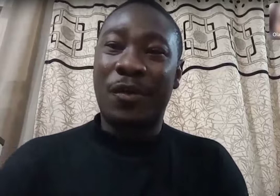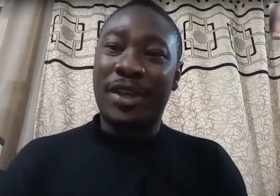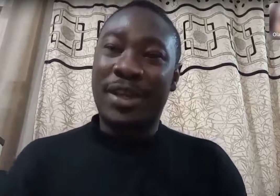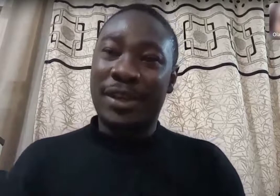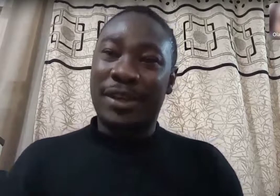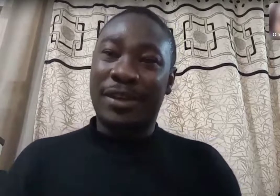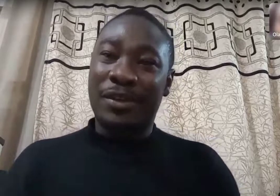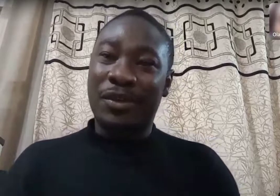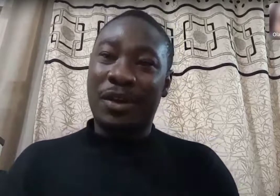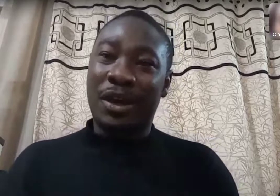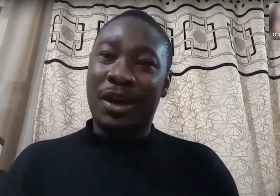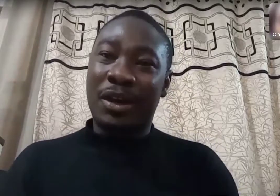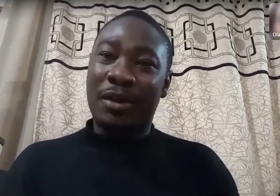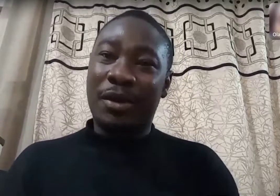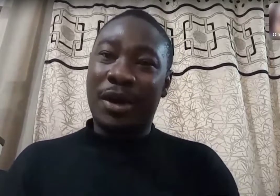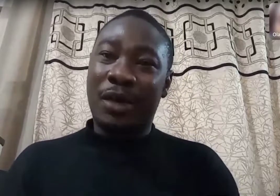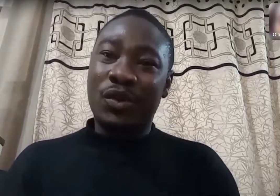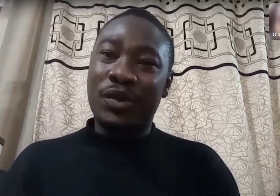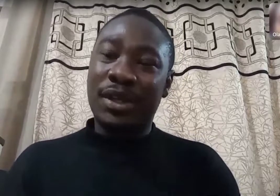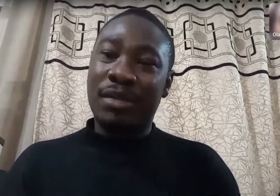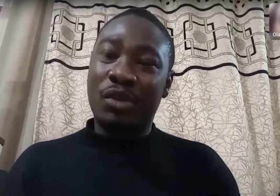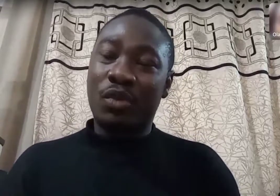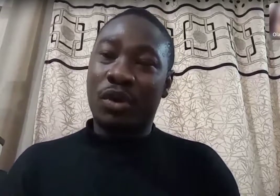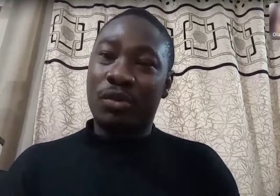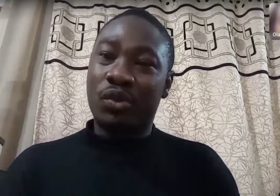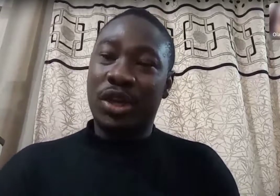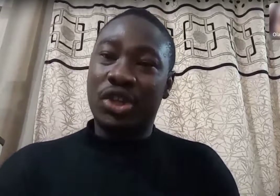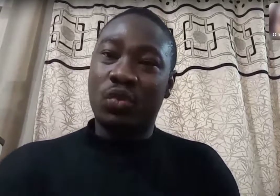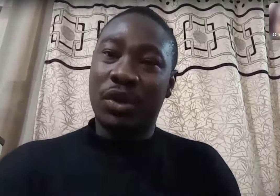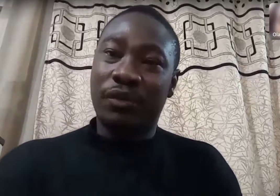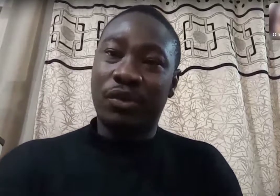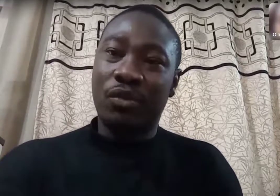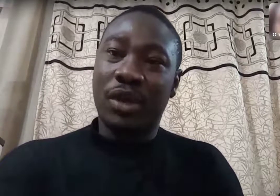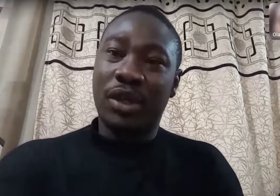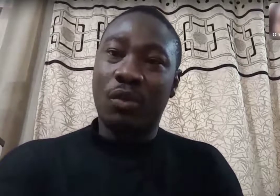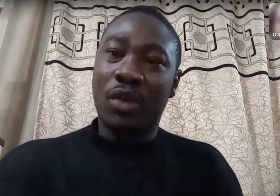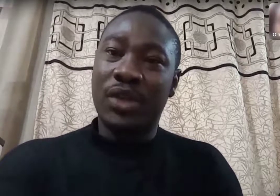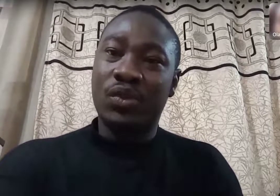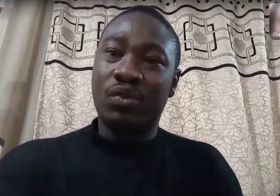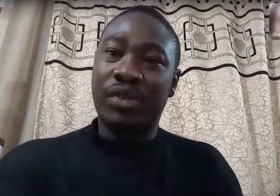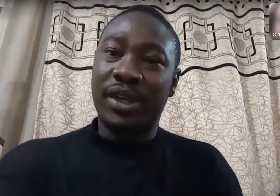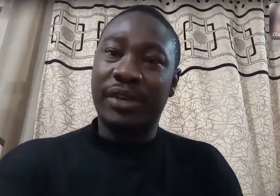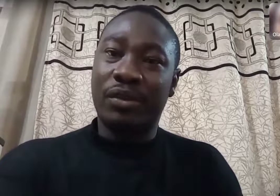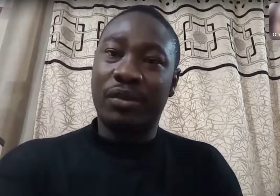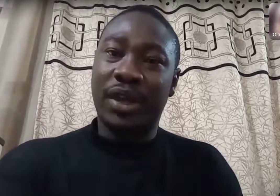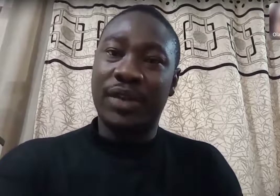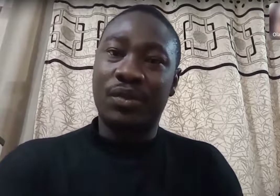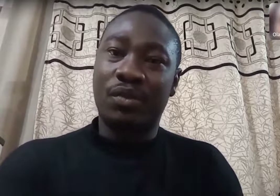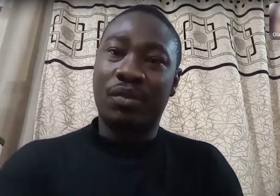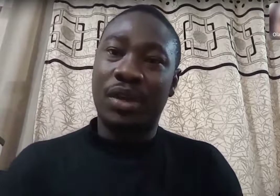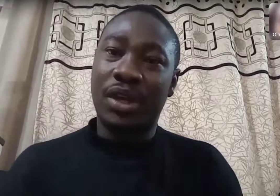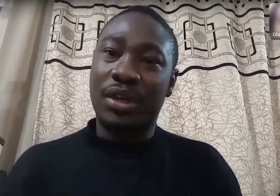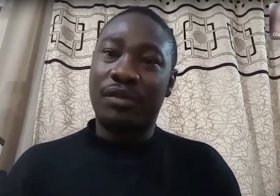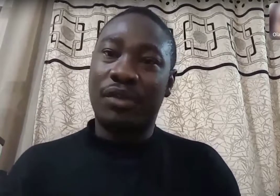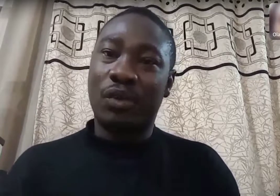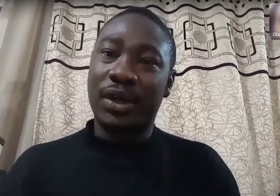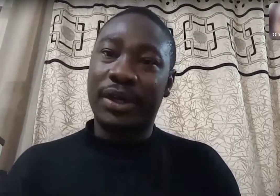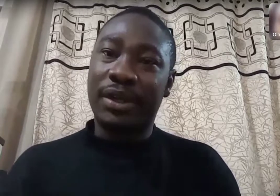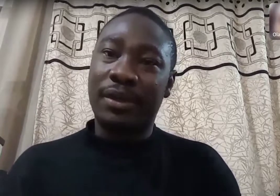Okay, I want to say a big welcome to each one of you, and I would like to really recognize you individually.